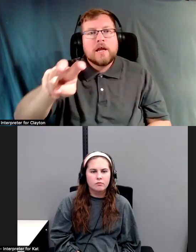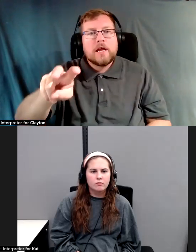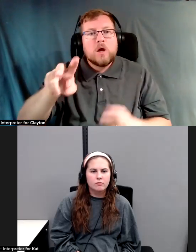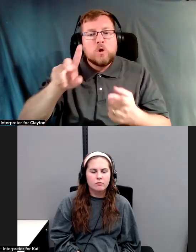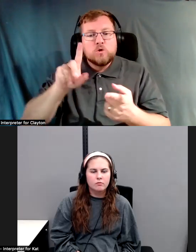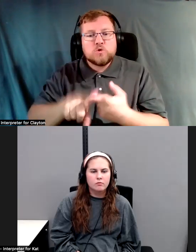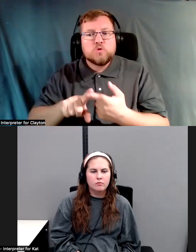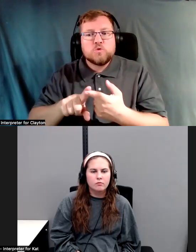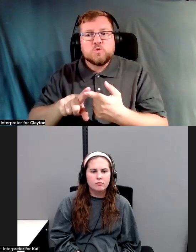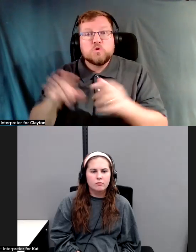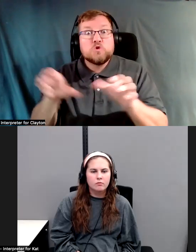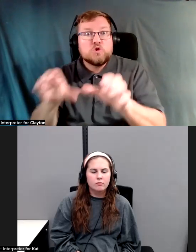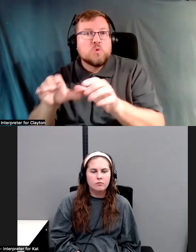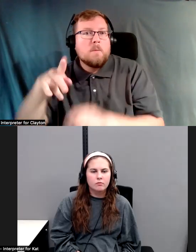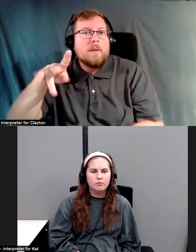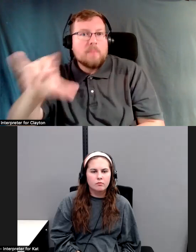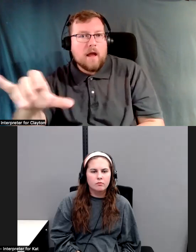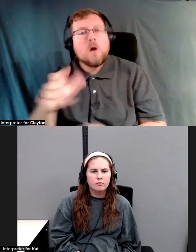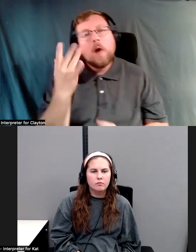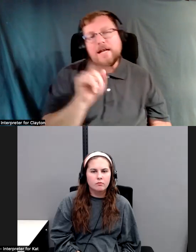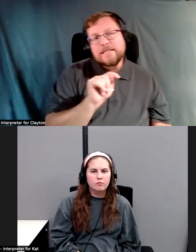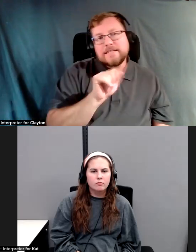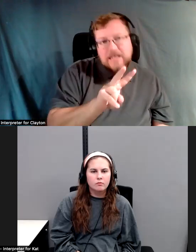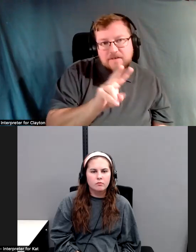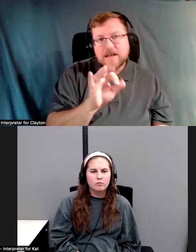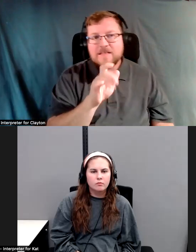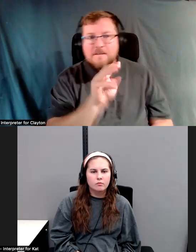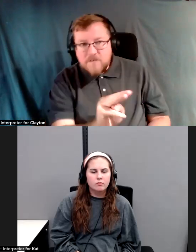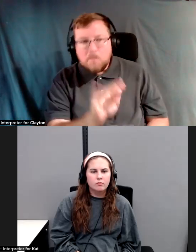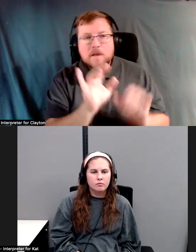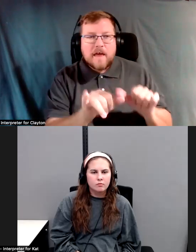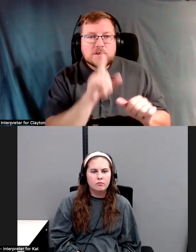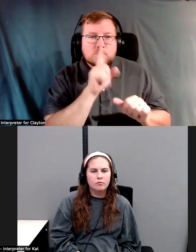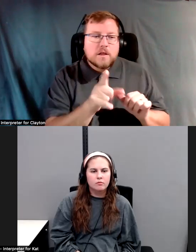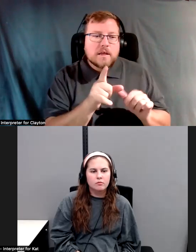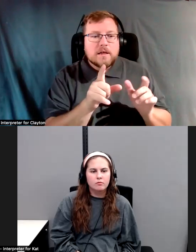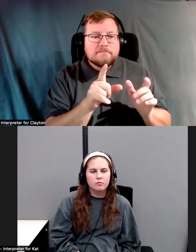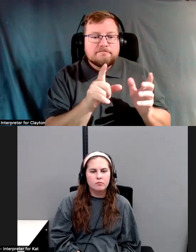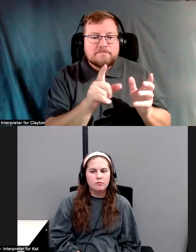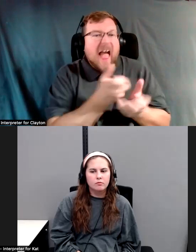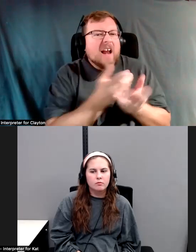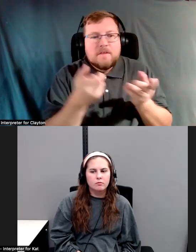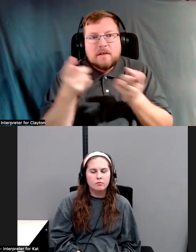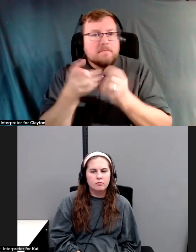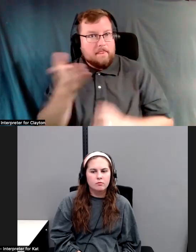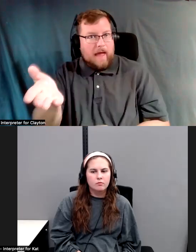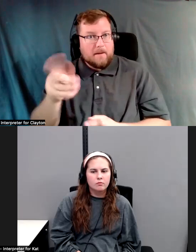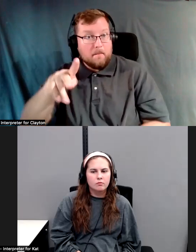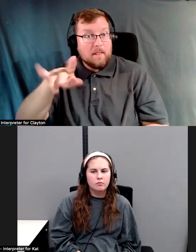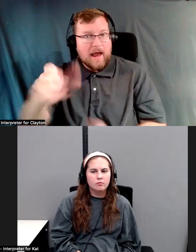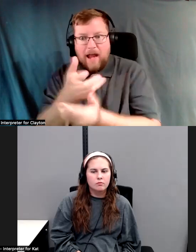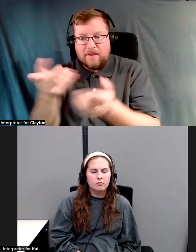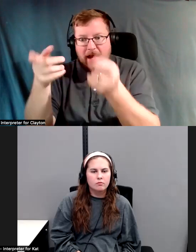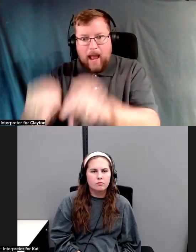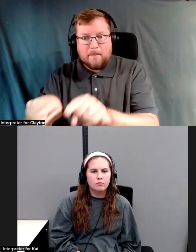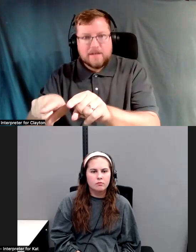than film and television, where it's kind of a stop start thing. anything can happen on stage, and you make a mistake, you just got to